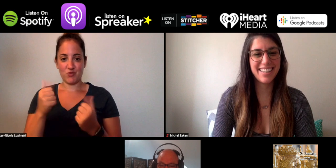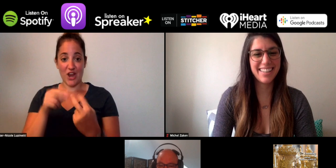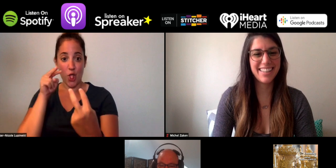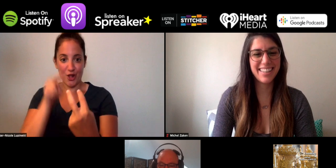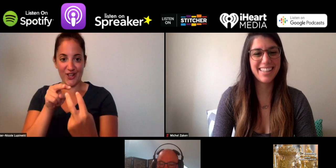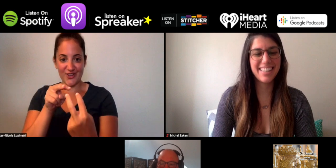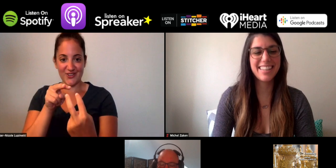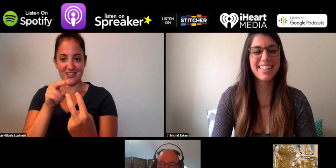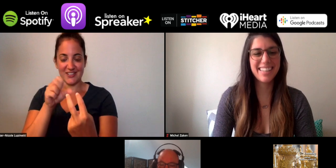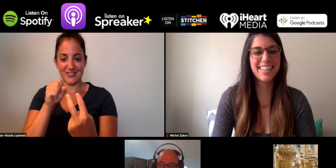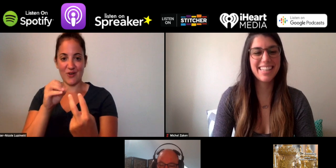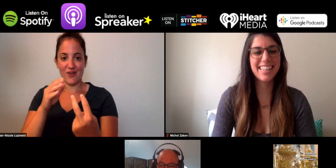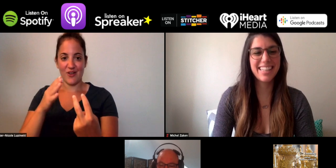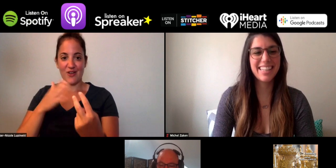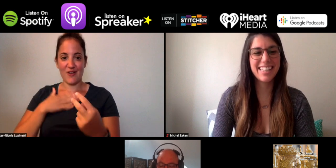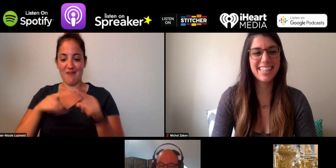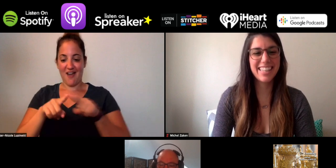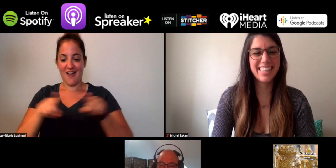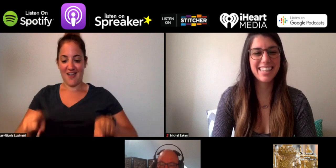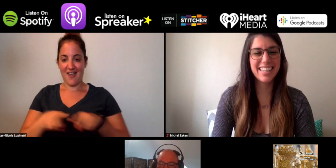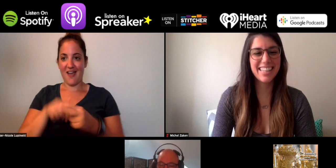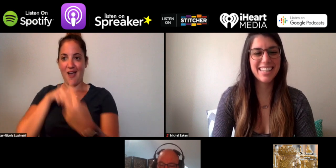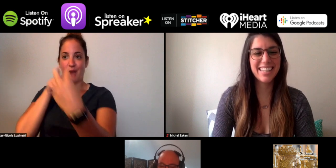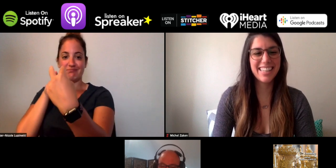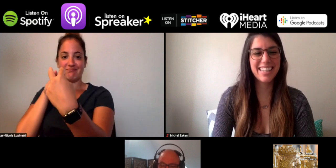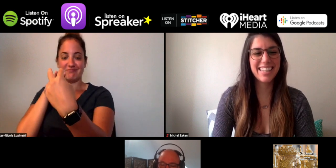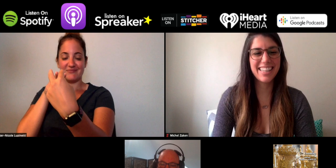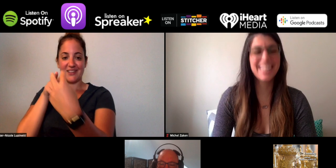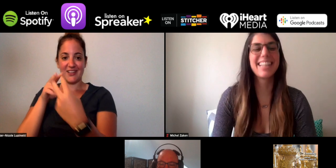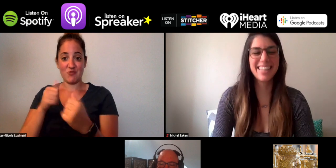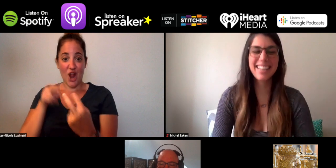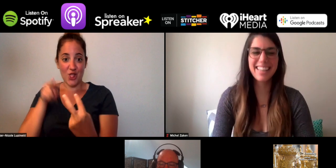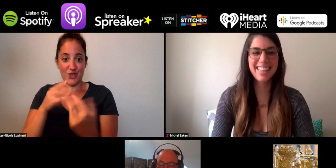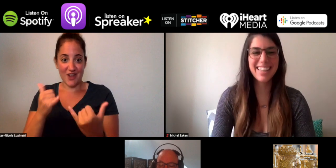So there's my square is up on Zoom with you right now. I'm trying to look at you.